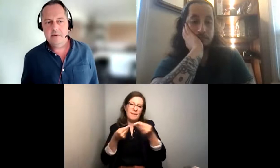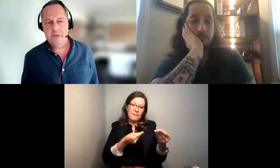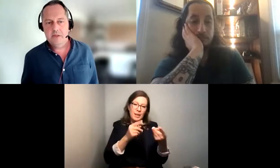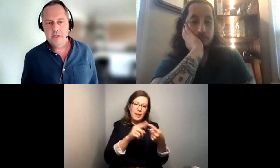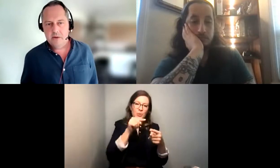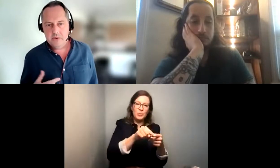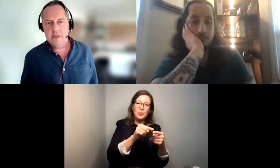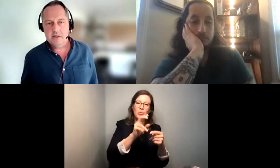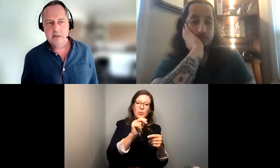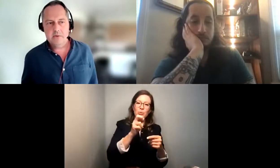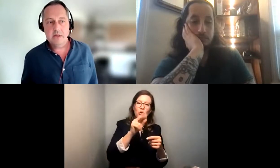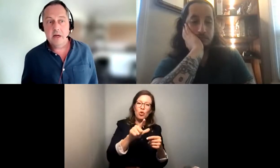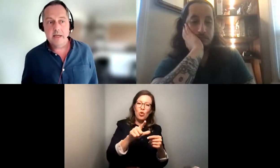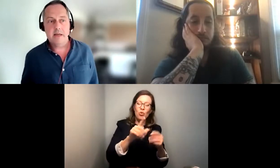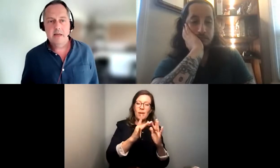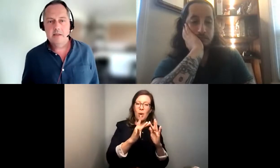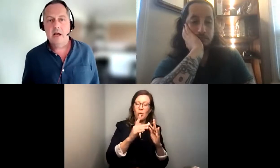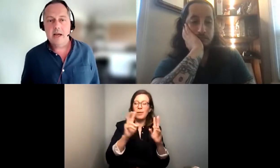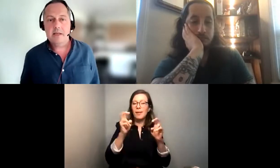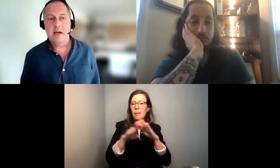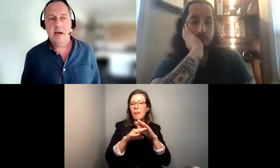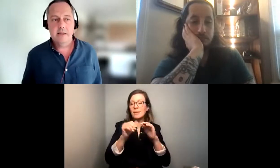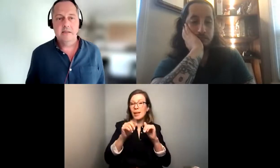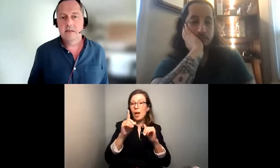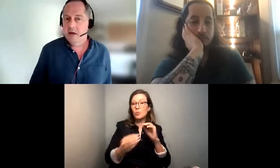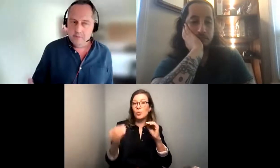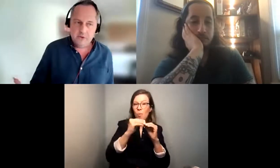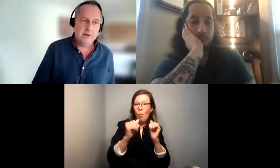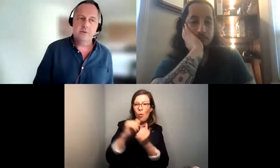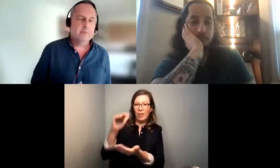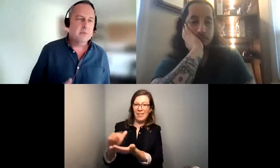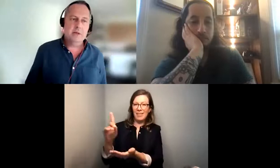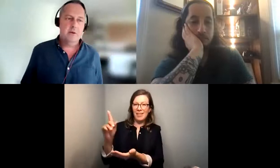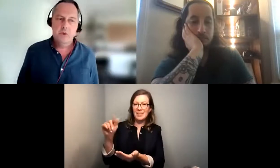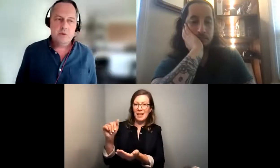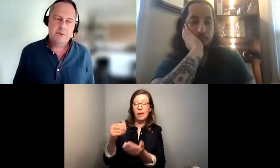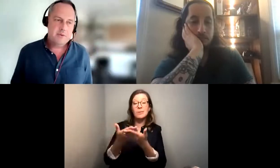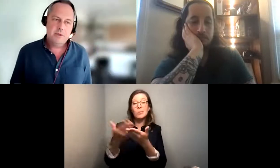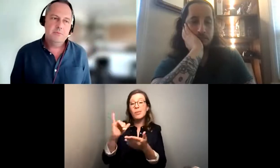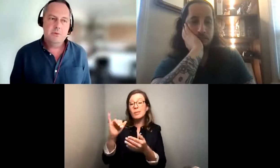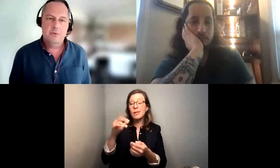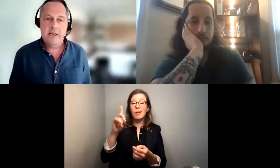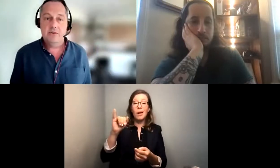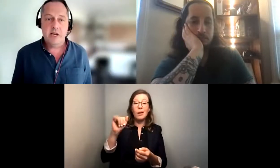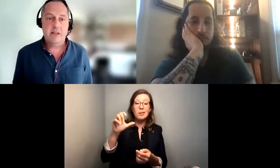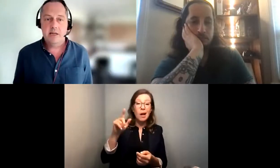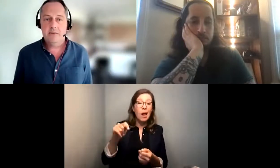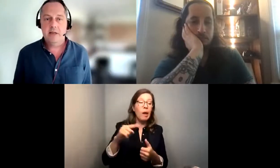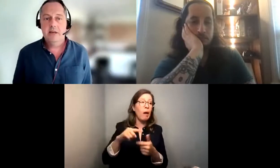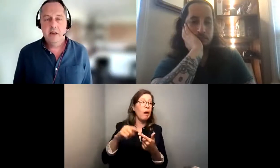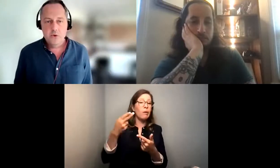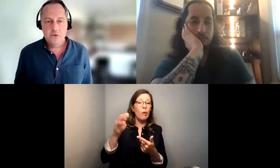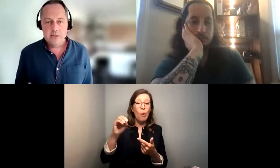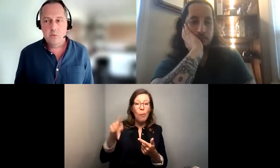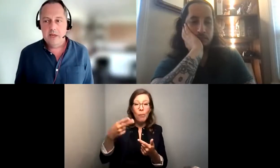data. So things like dialects and homophones and multiple ways of saying the same